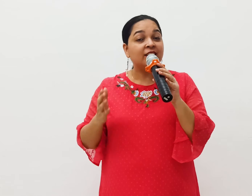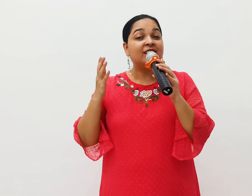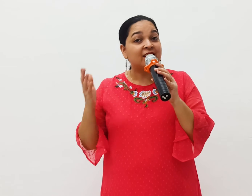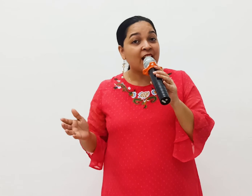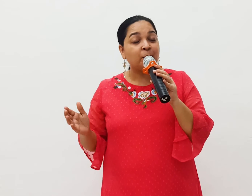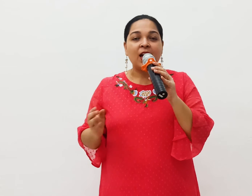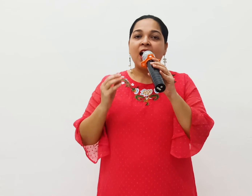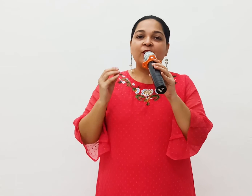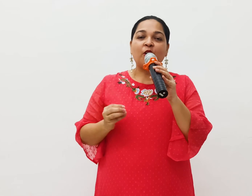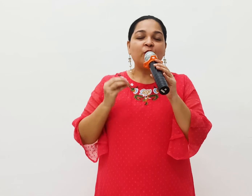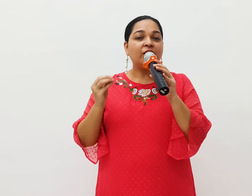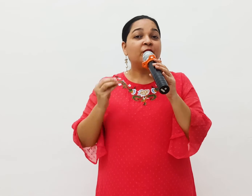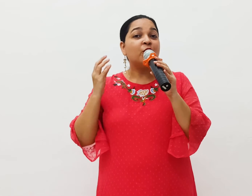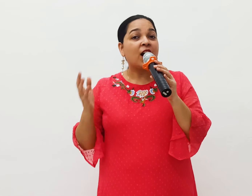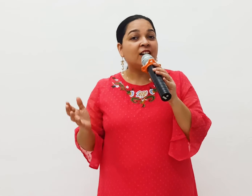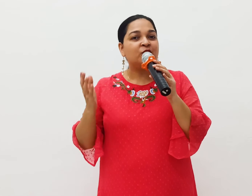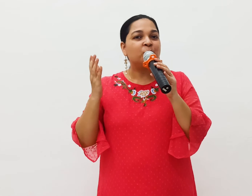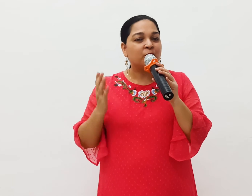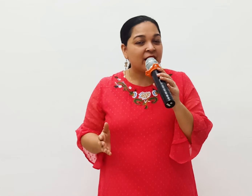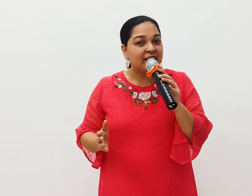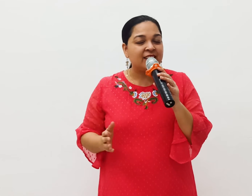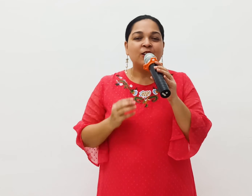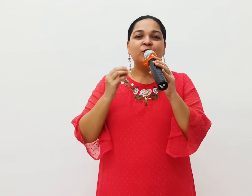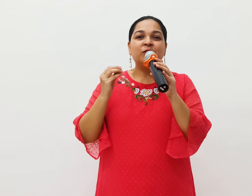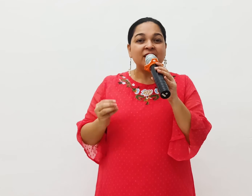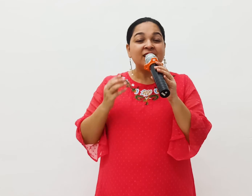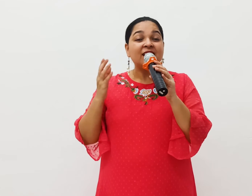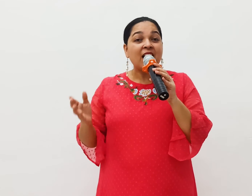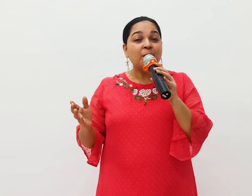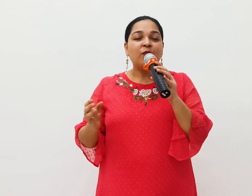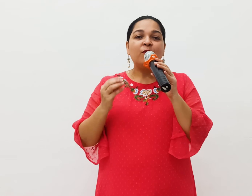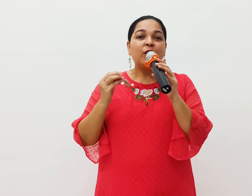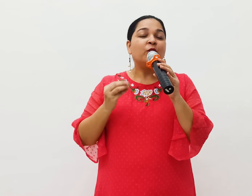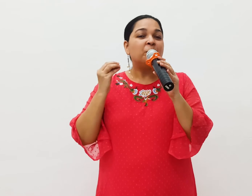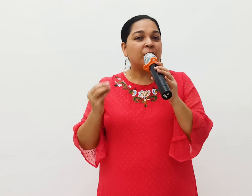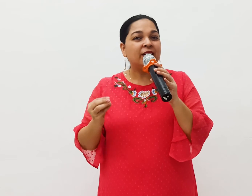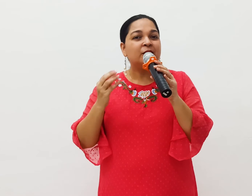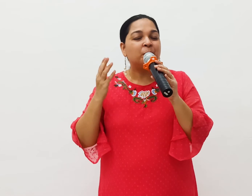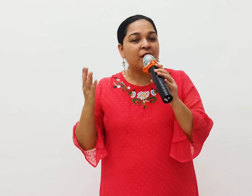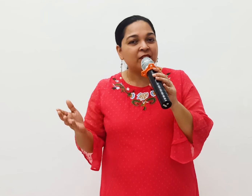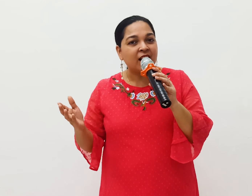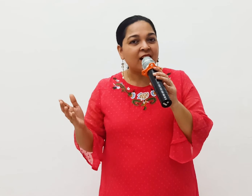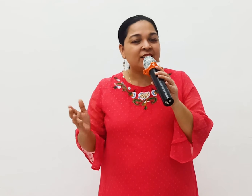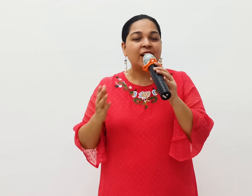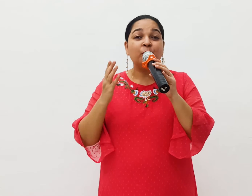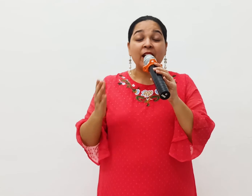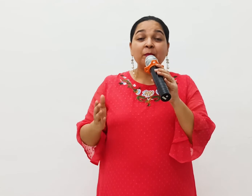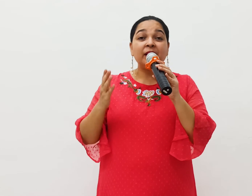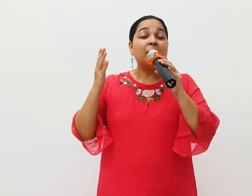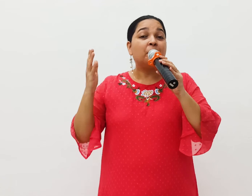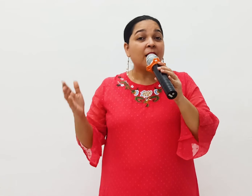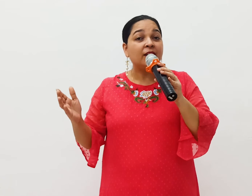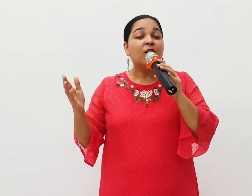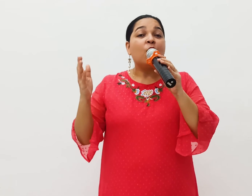the first time and you have not given your hearts to Christ, so this is the time where you can pray this prayer with us, and you